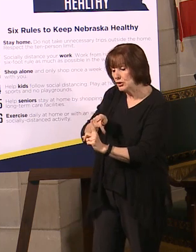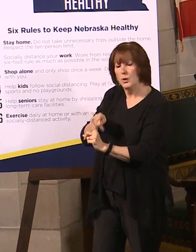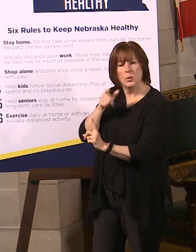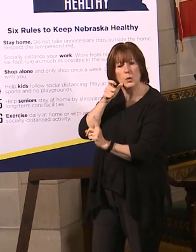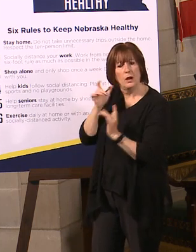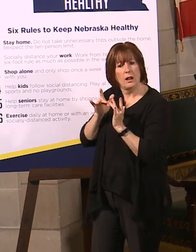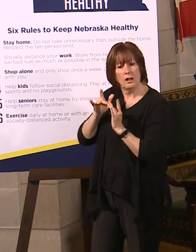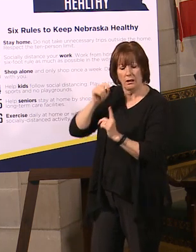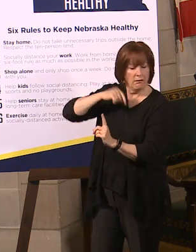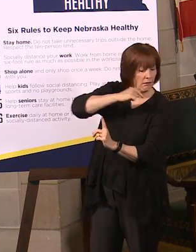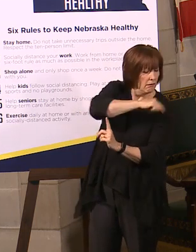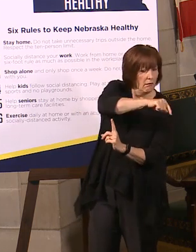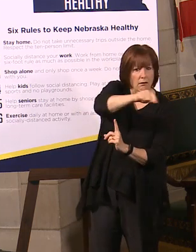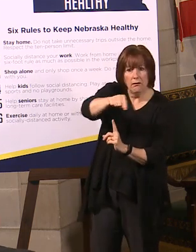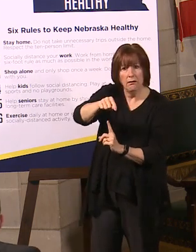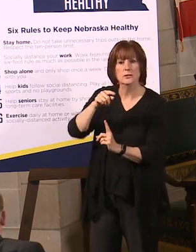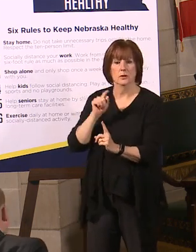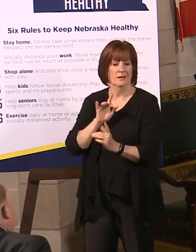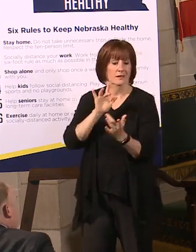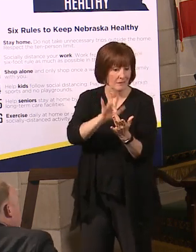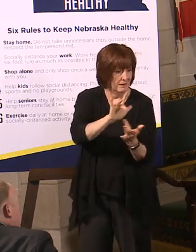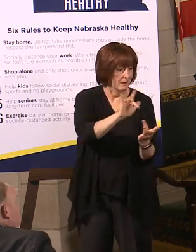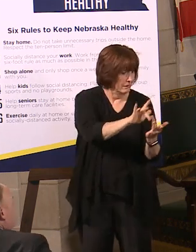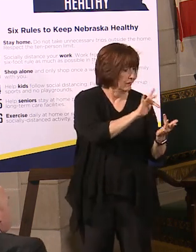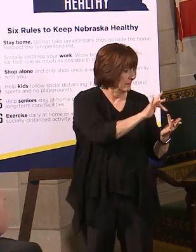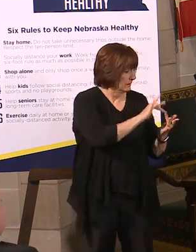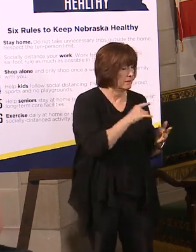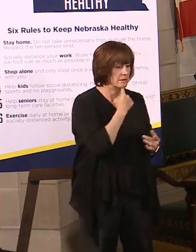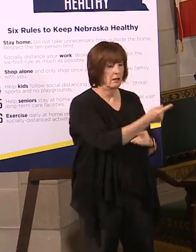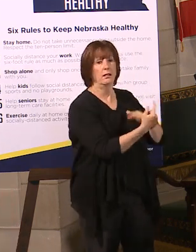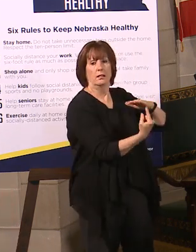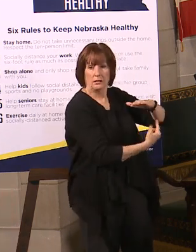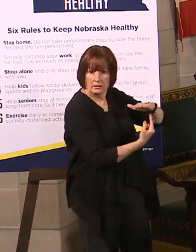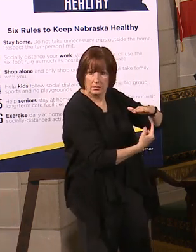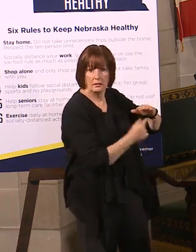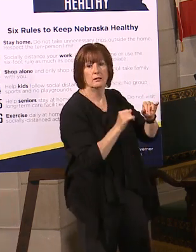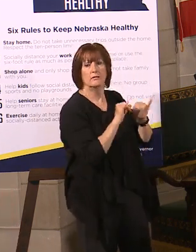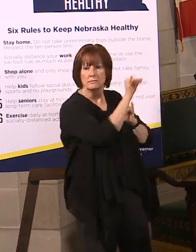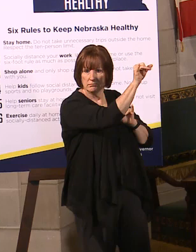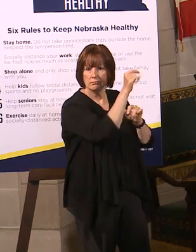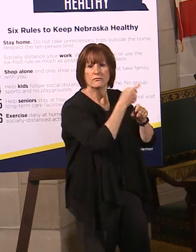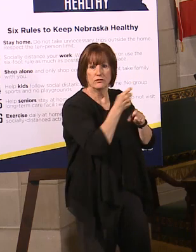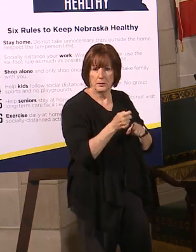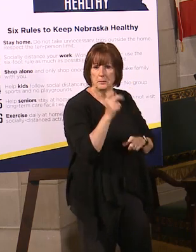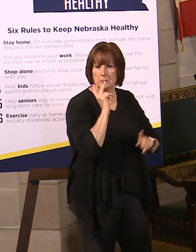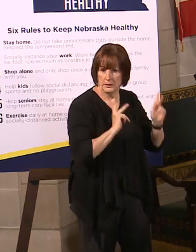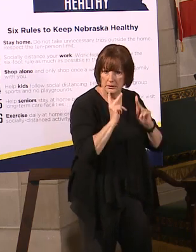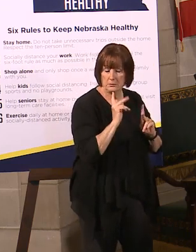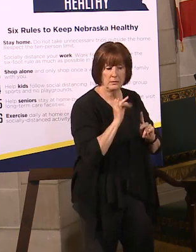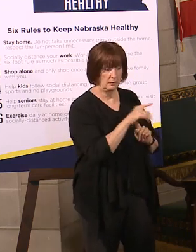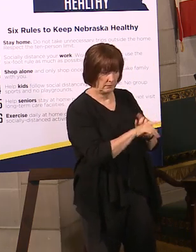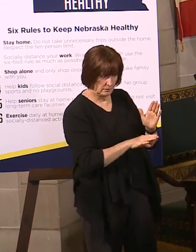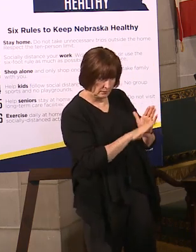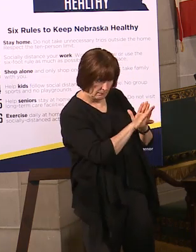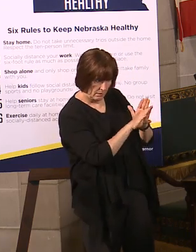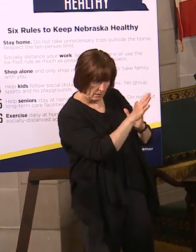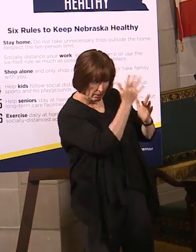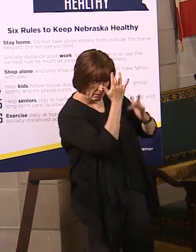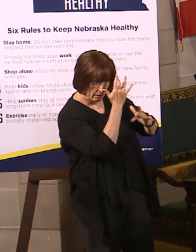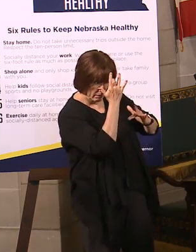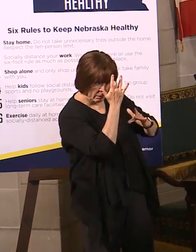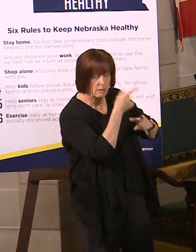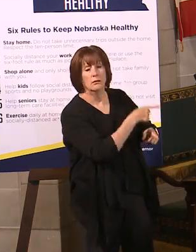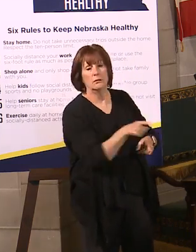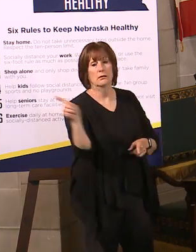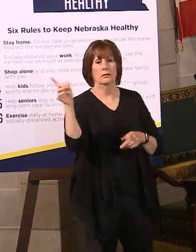quarantine, which means they stay away from people, they monitor their symptoms. And again, if they start developing systems, that's when they might go in and